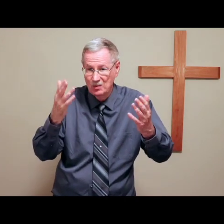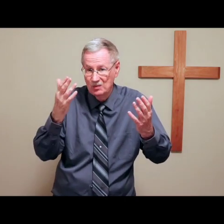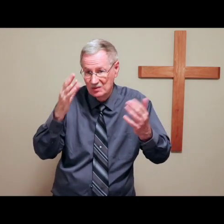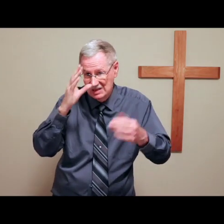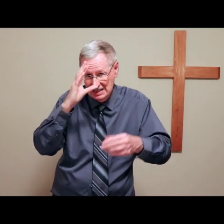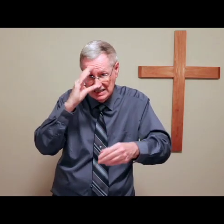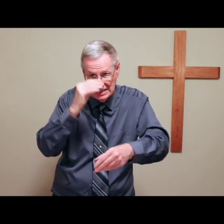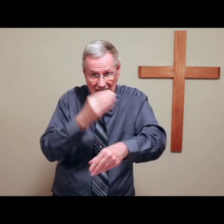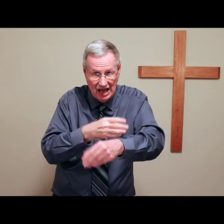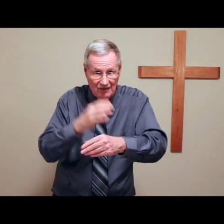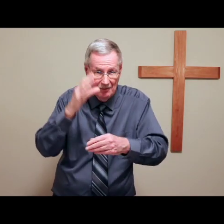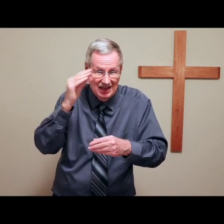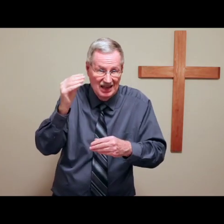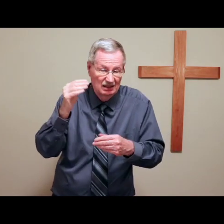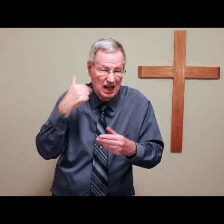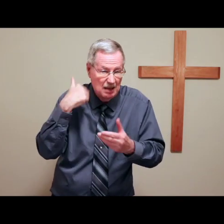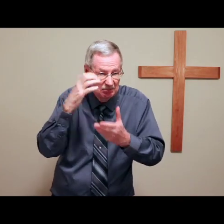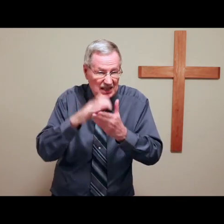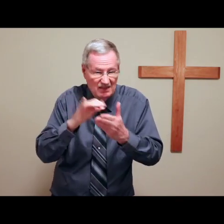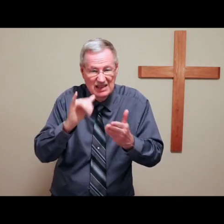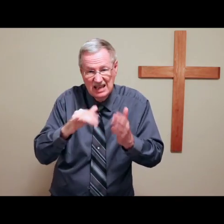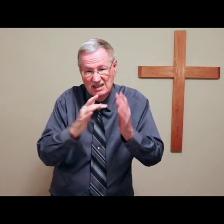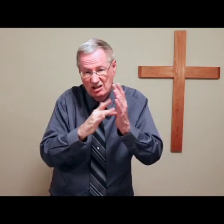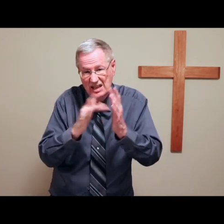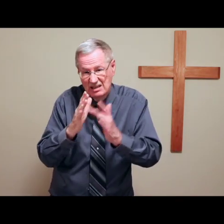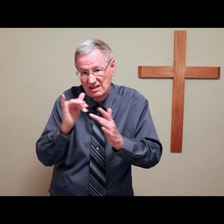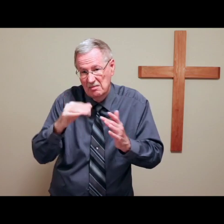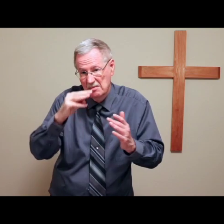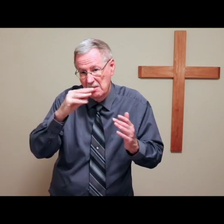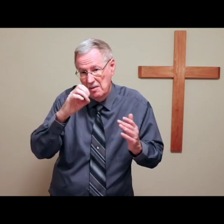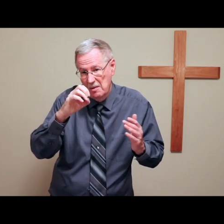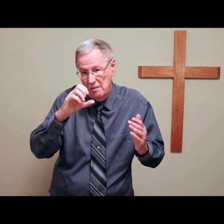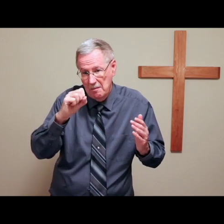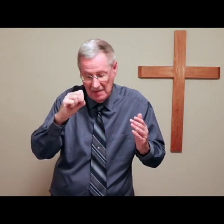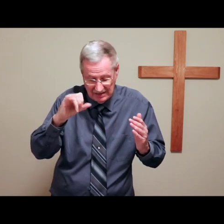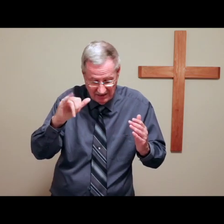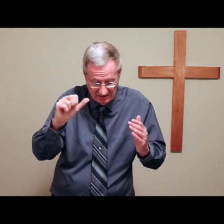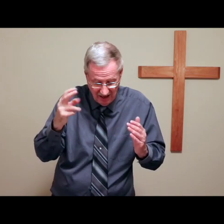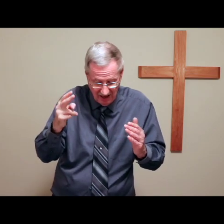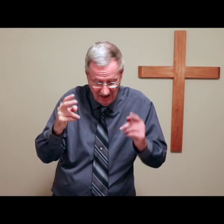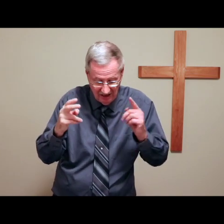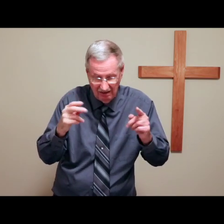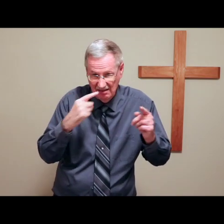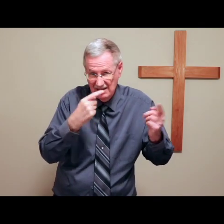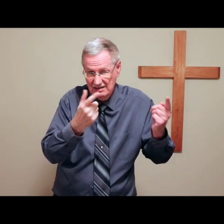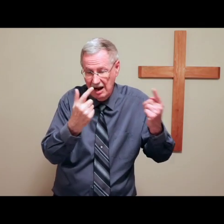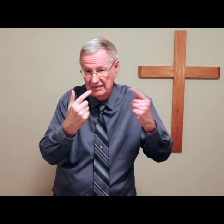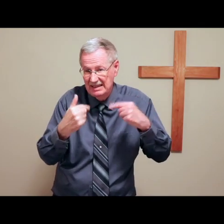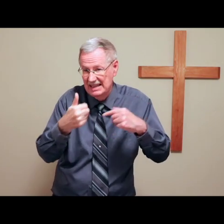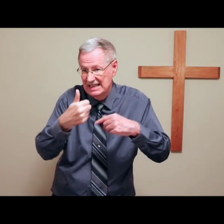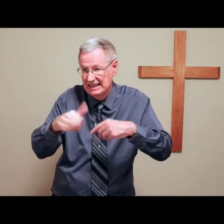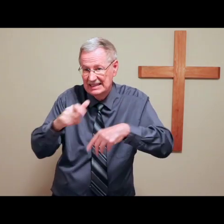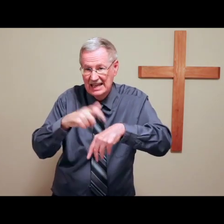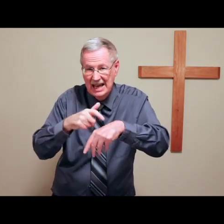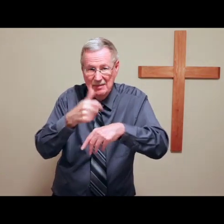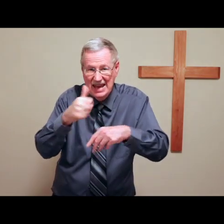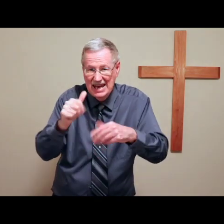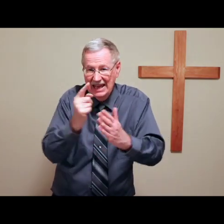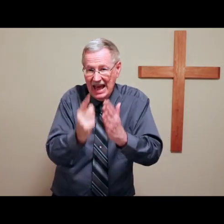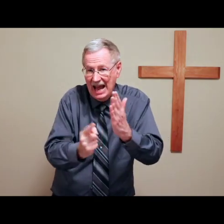Man, the Messiah, Christ Jesus, is coming at an hour